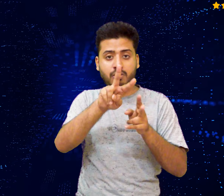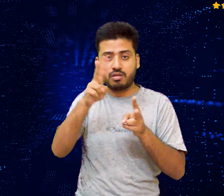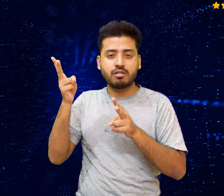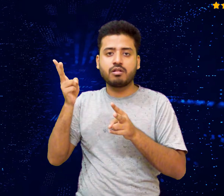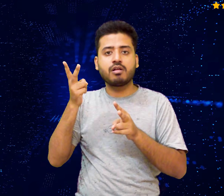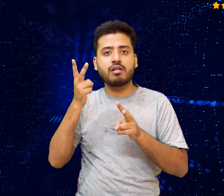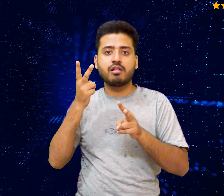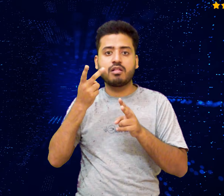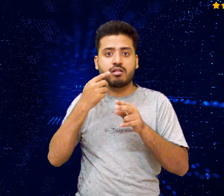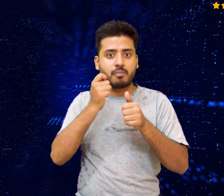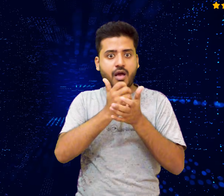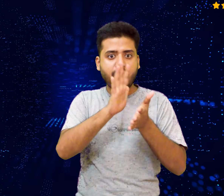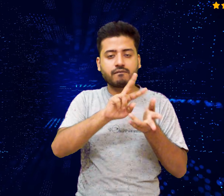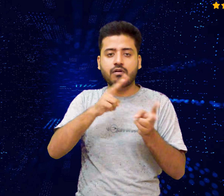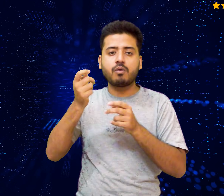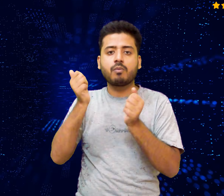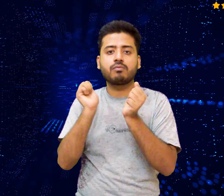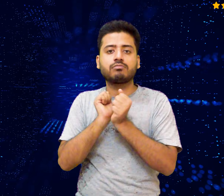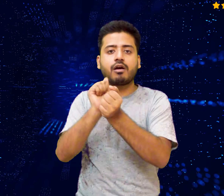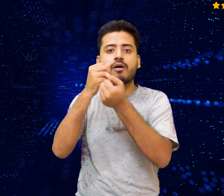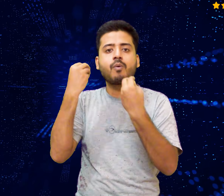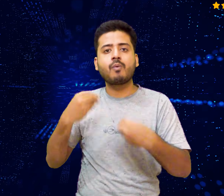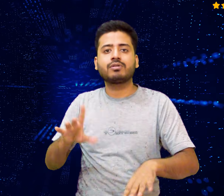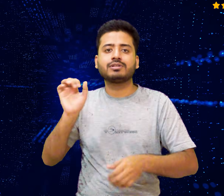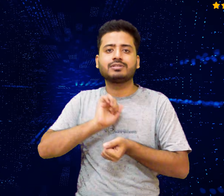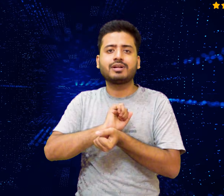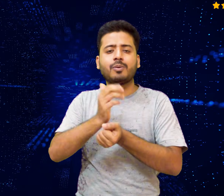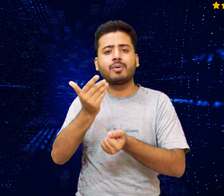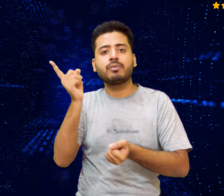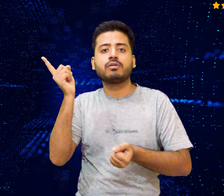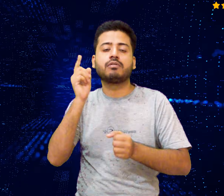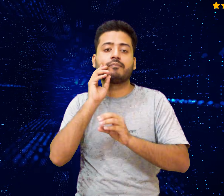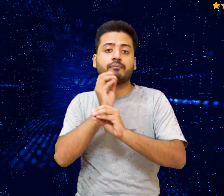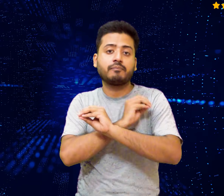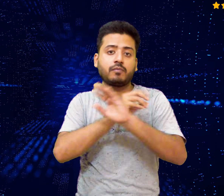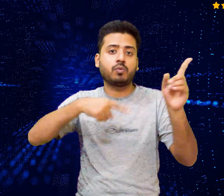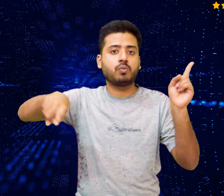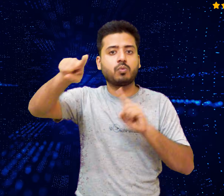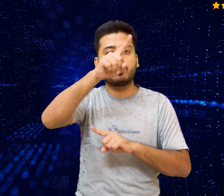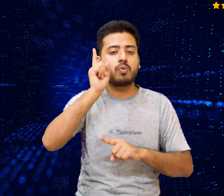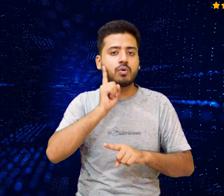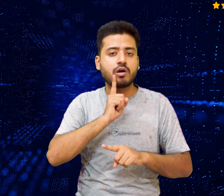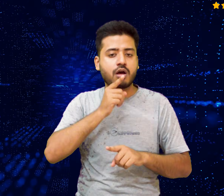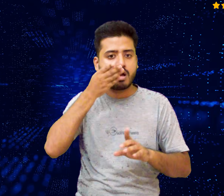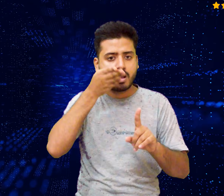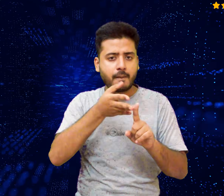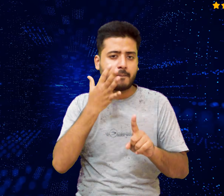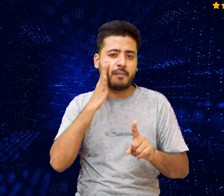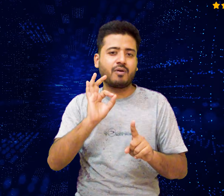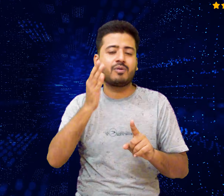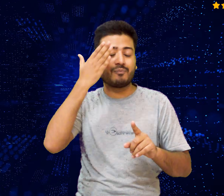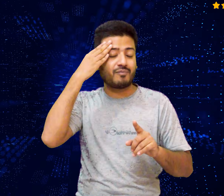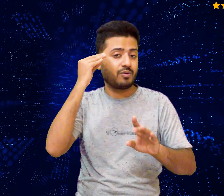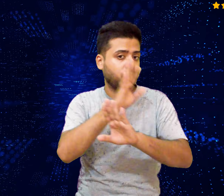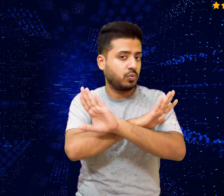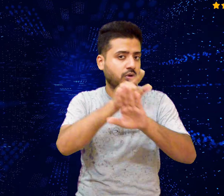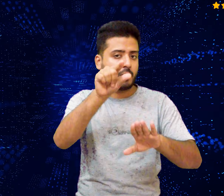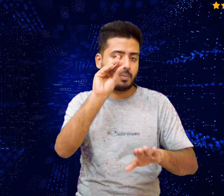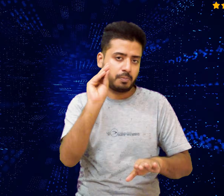from various cyber threats. Monitor your bank and social media accounts. Regularly monitoring your sensitive accounts can help